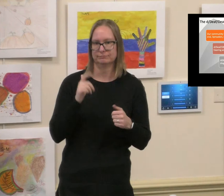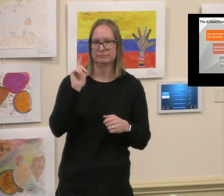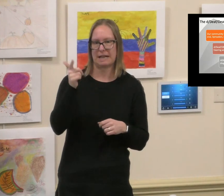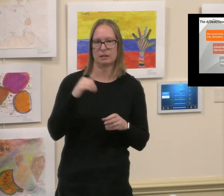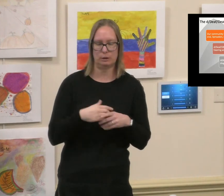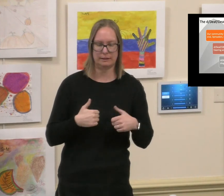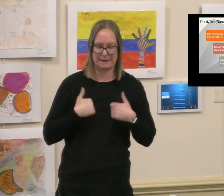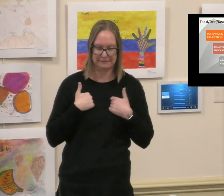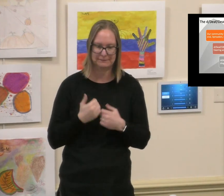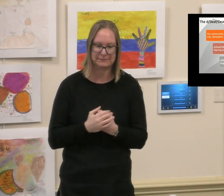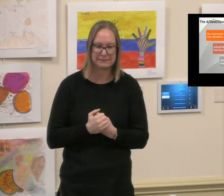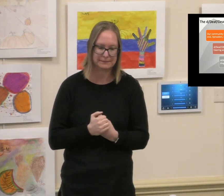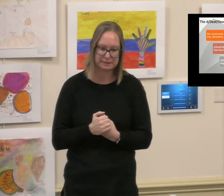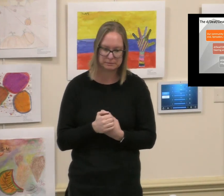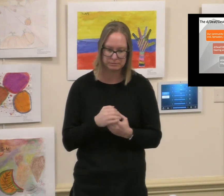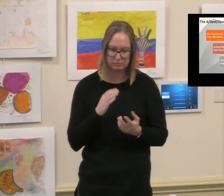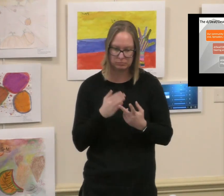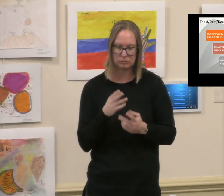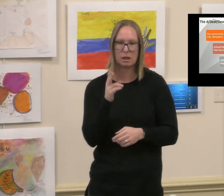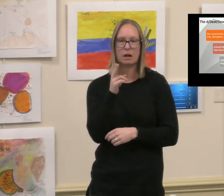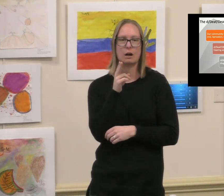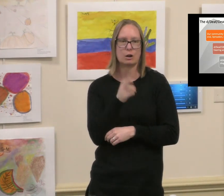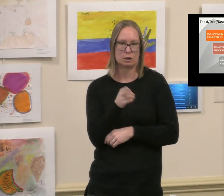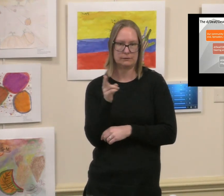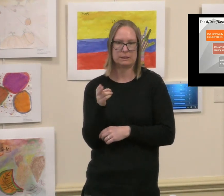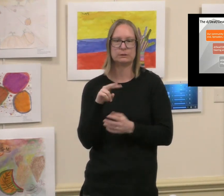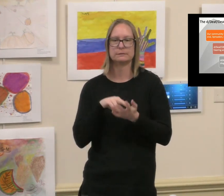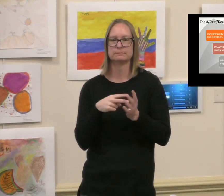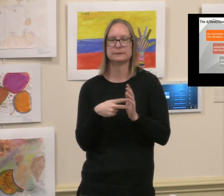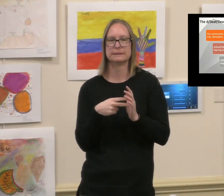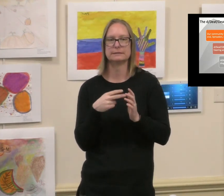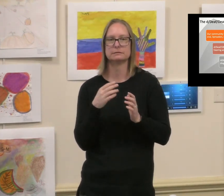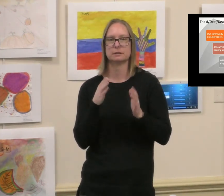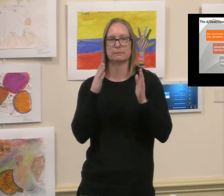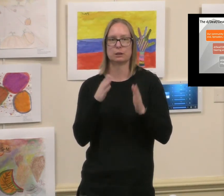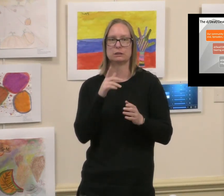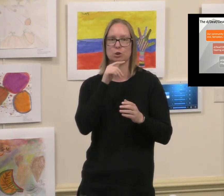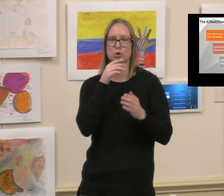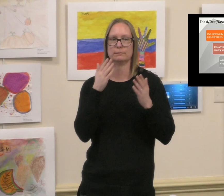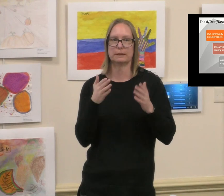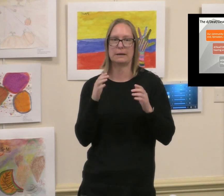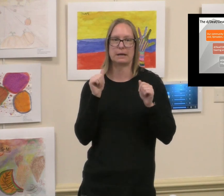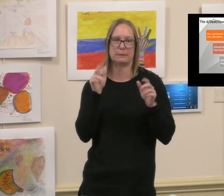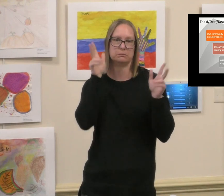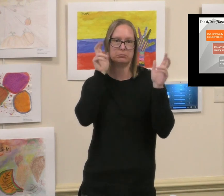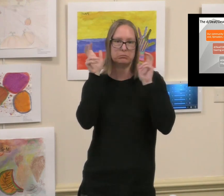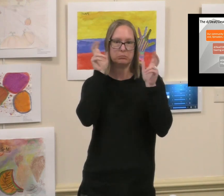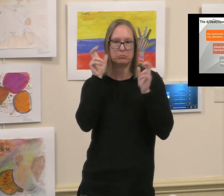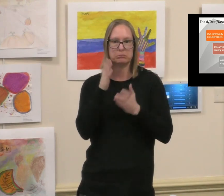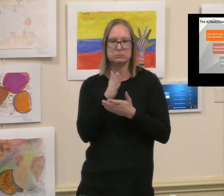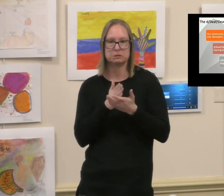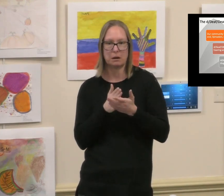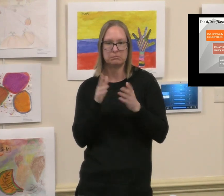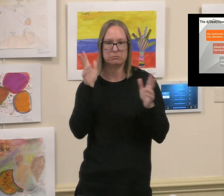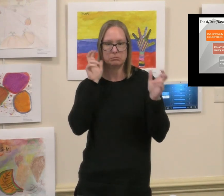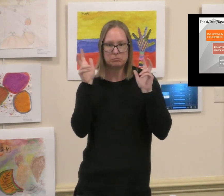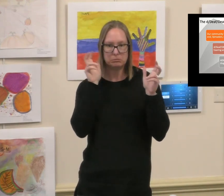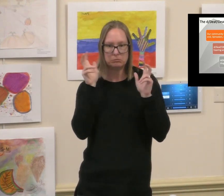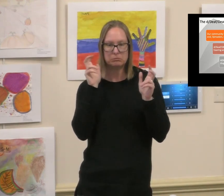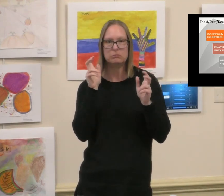become deaf at a later point, which is late deafened. Then hard of hearing refers to a person who might be